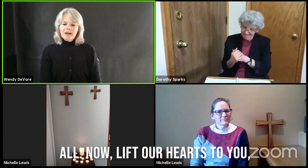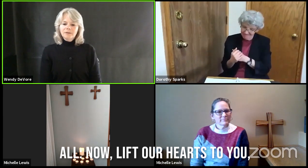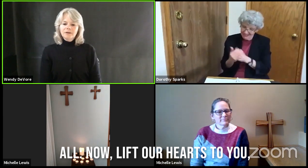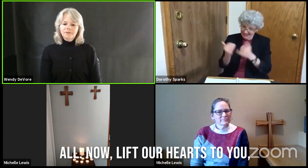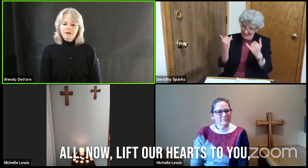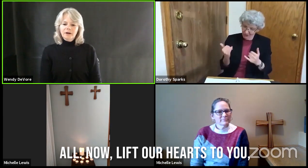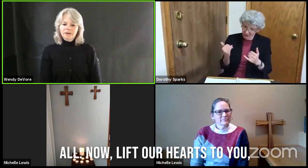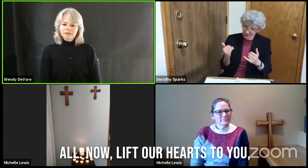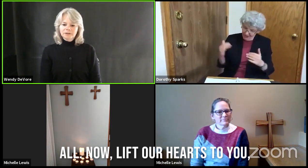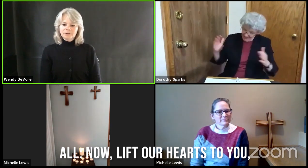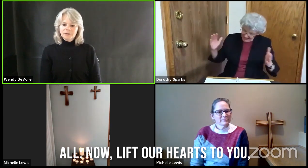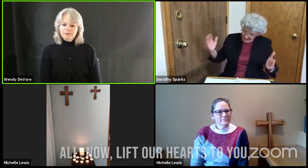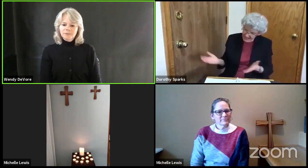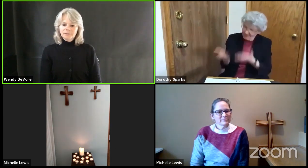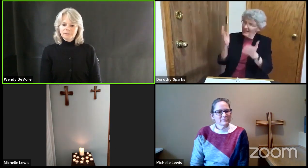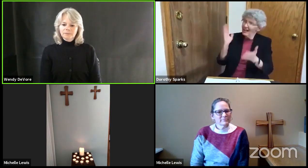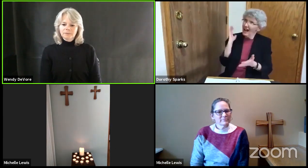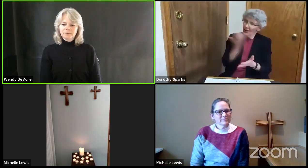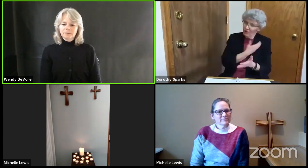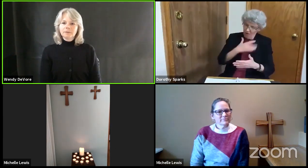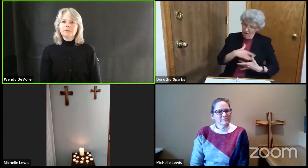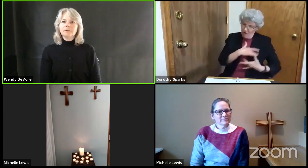We now lift our hearts to you.